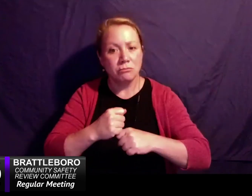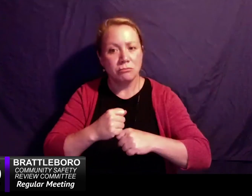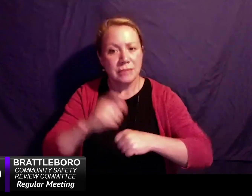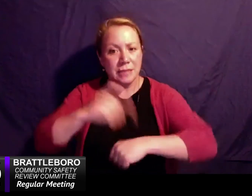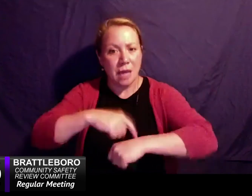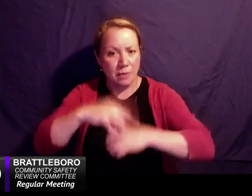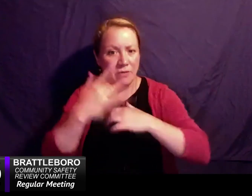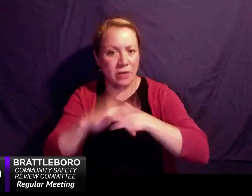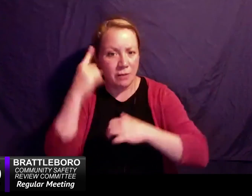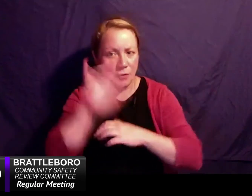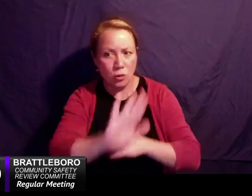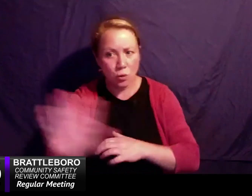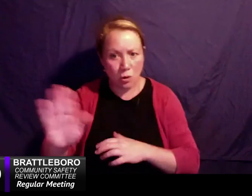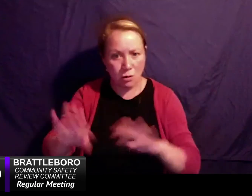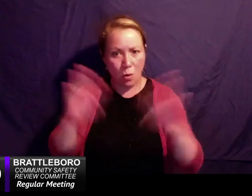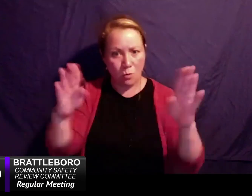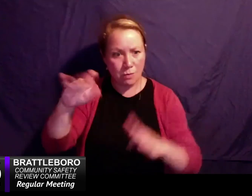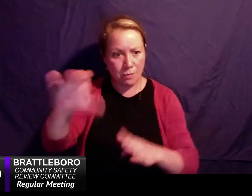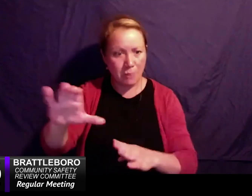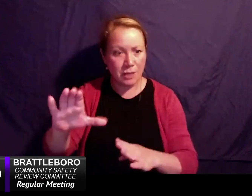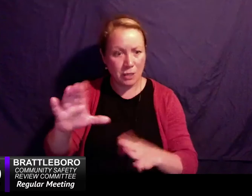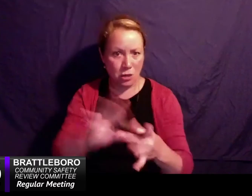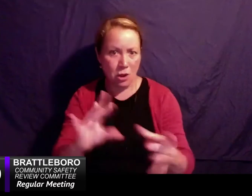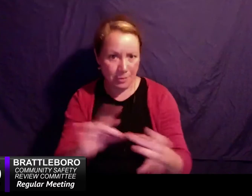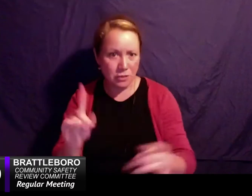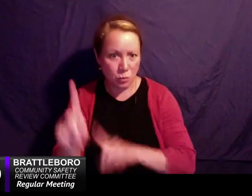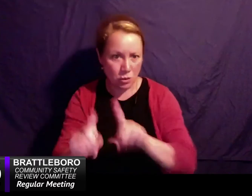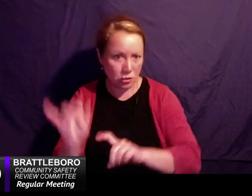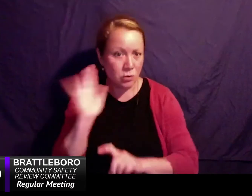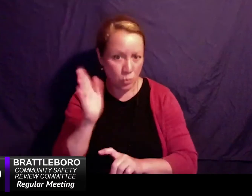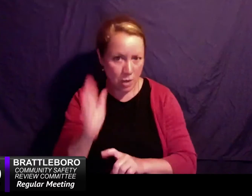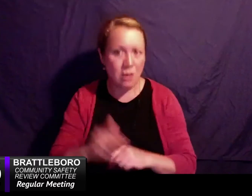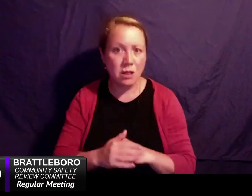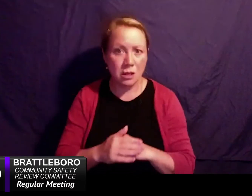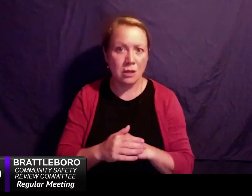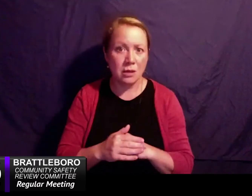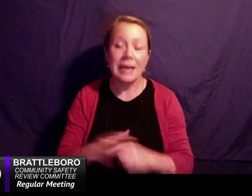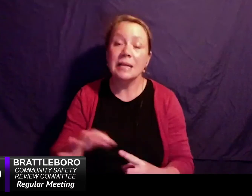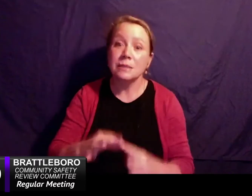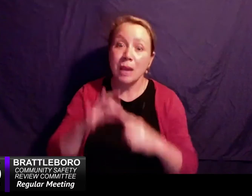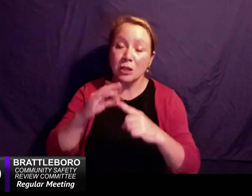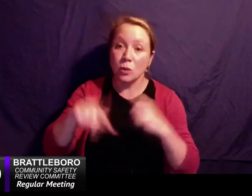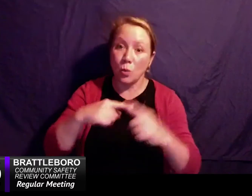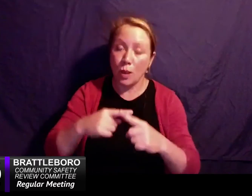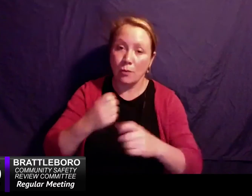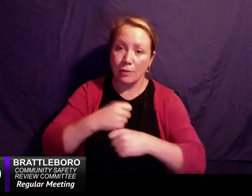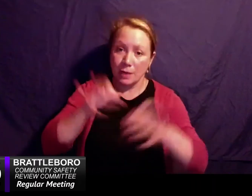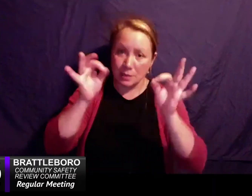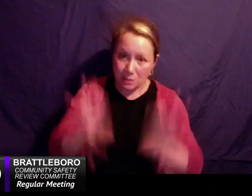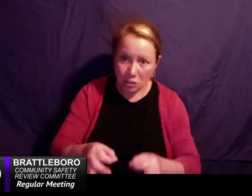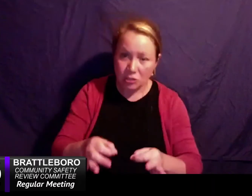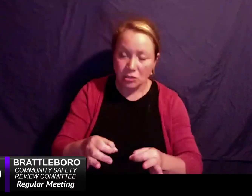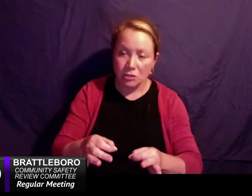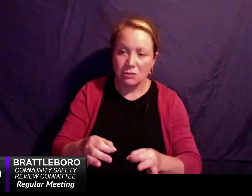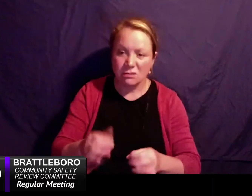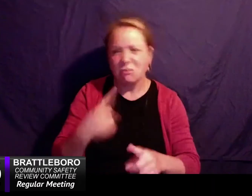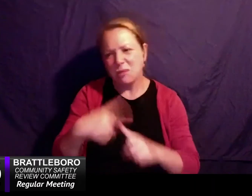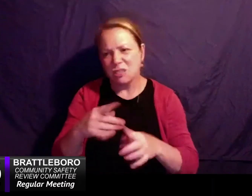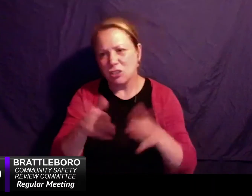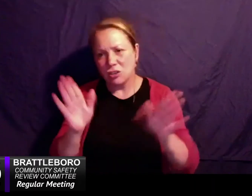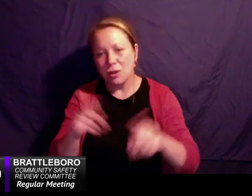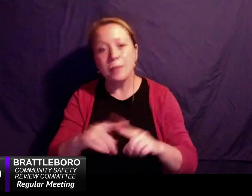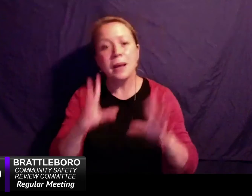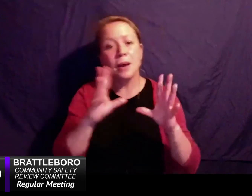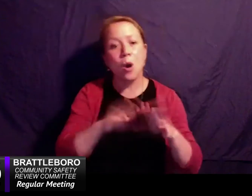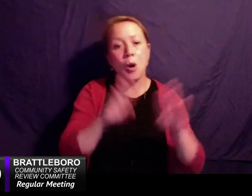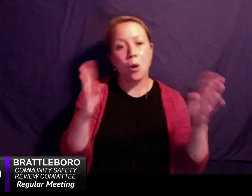can in each sort of, especially in decisional agenda items, but also otherwise. Open meeting law only requires